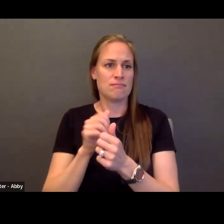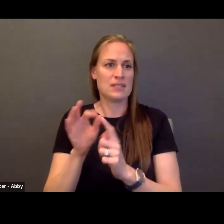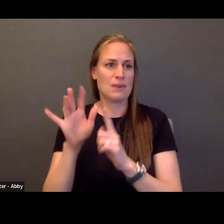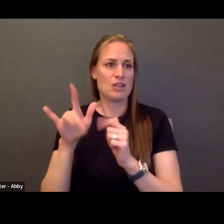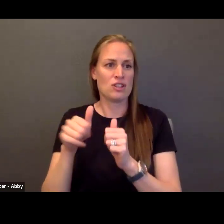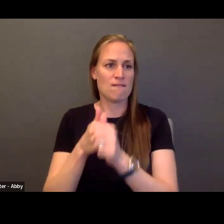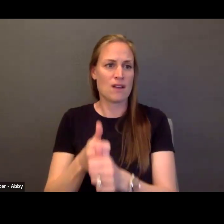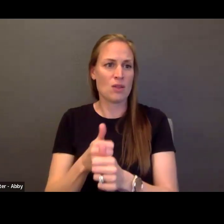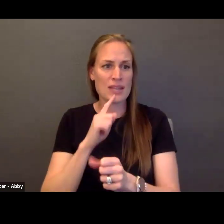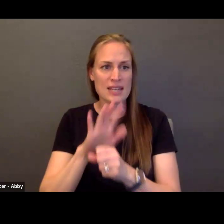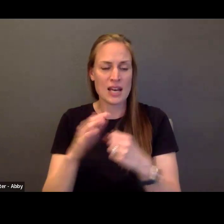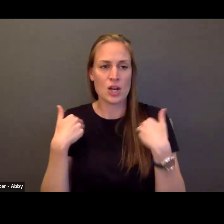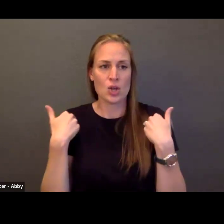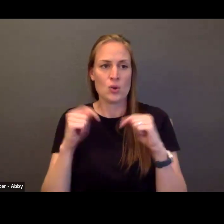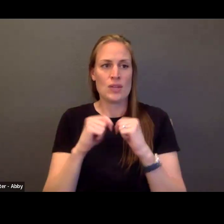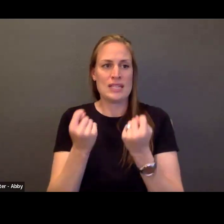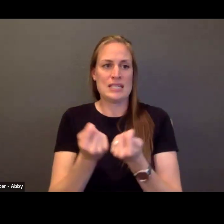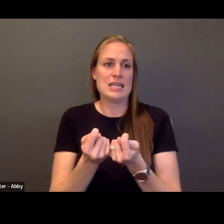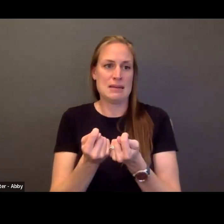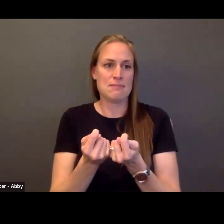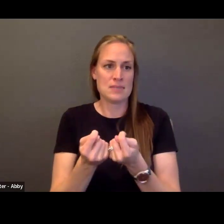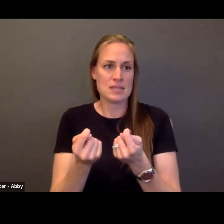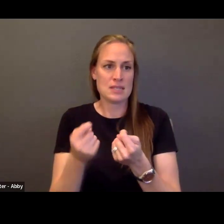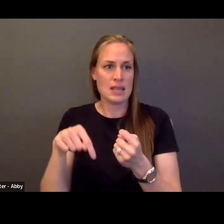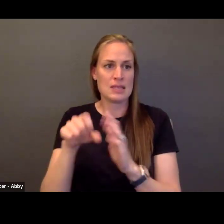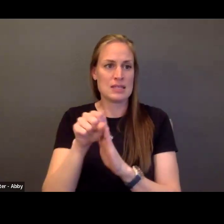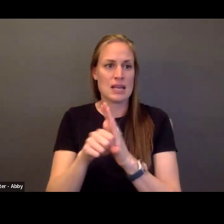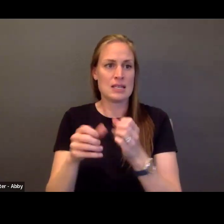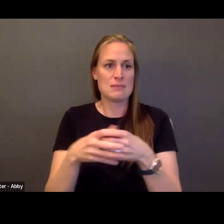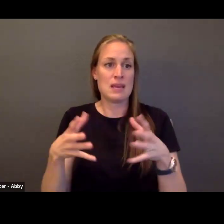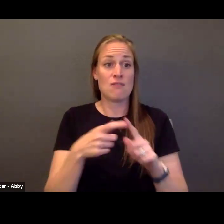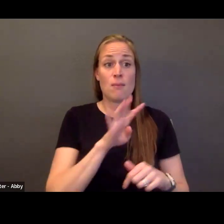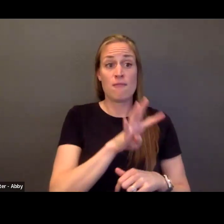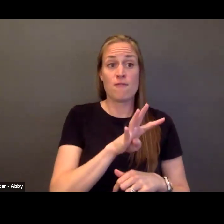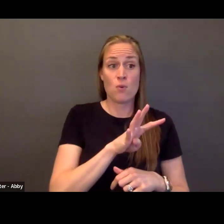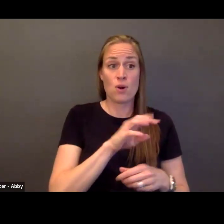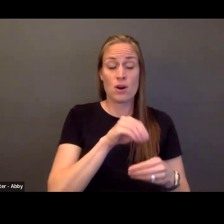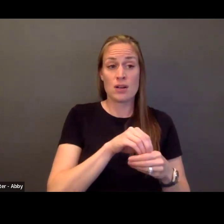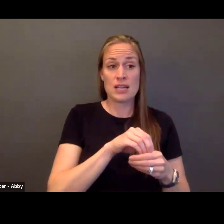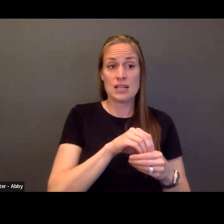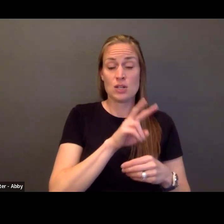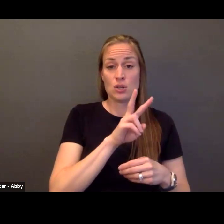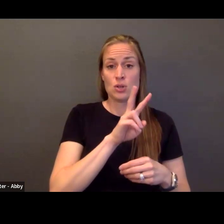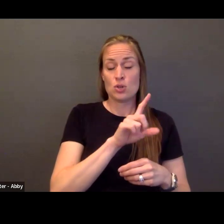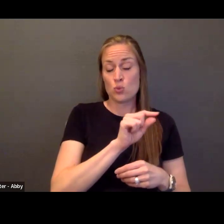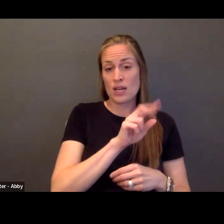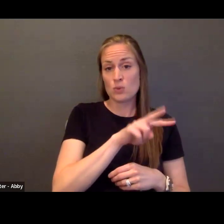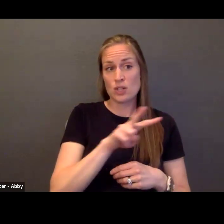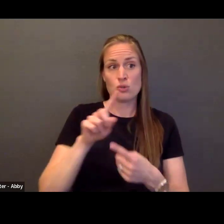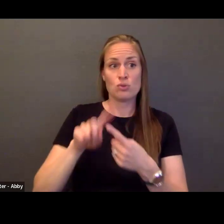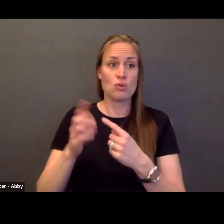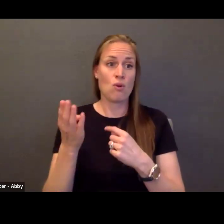from 4 teams in 2022 to 14 teams currently, increasing coverage from 5 counties to 18 of 39 Washington